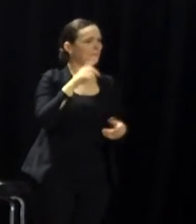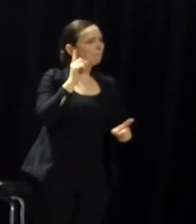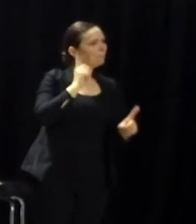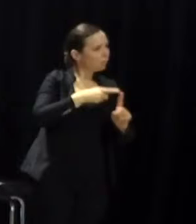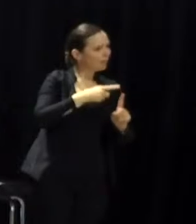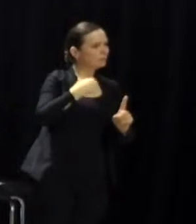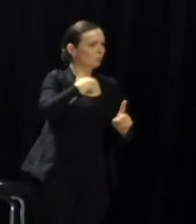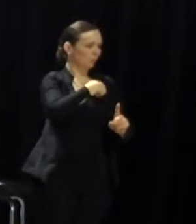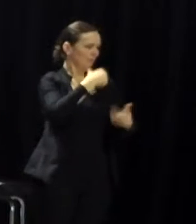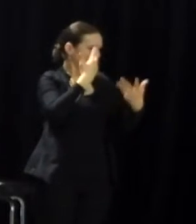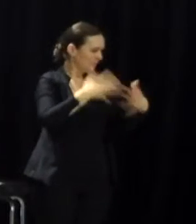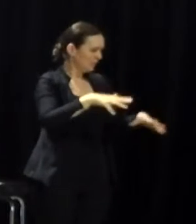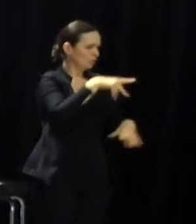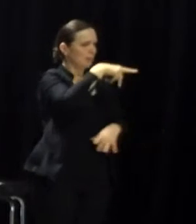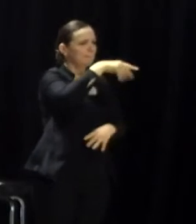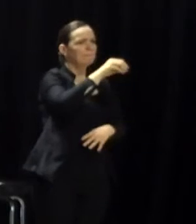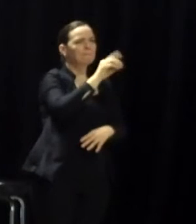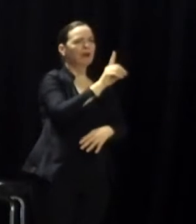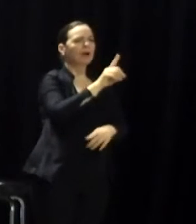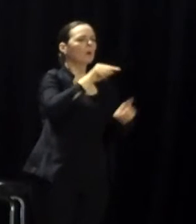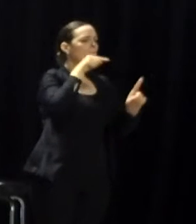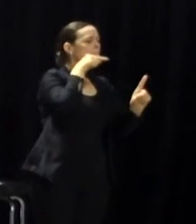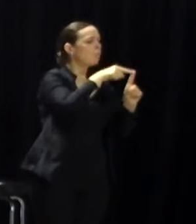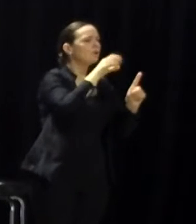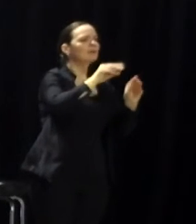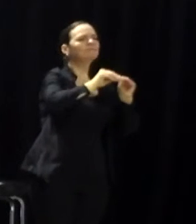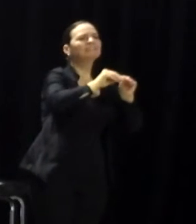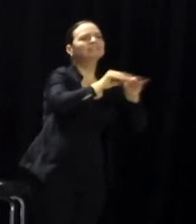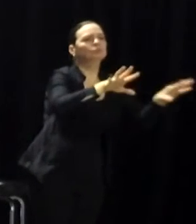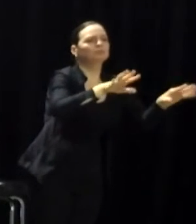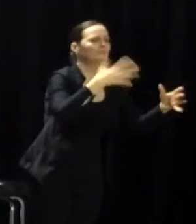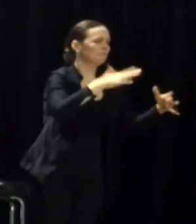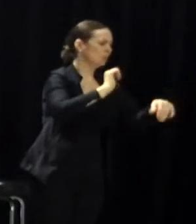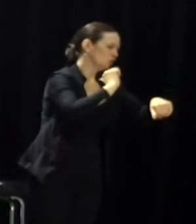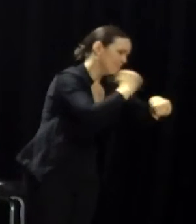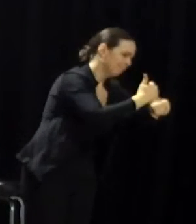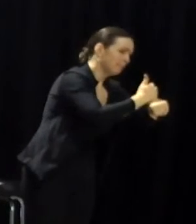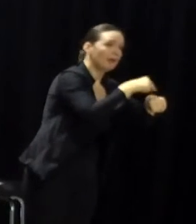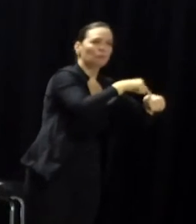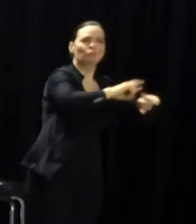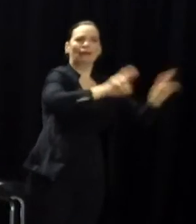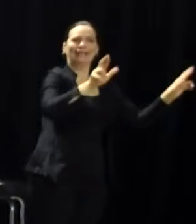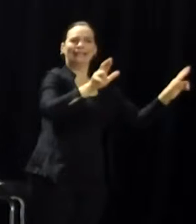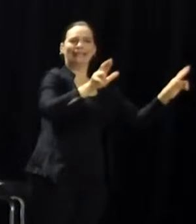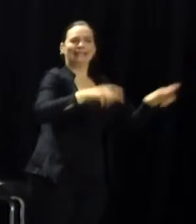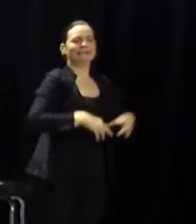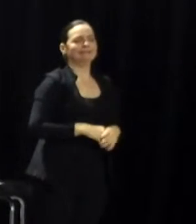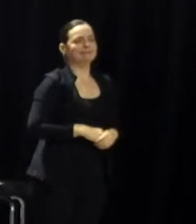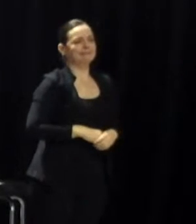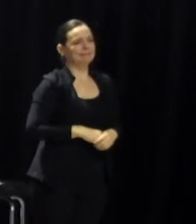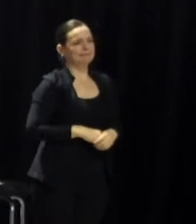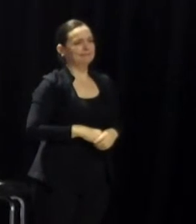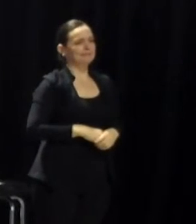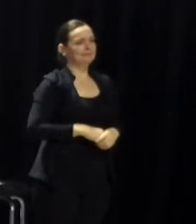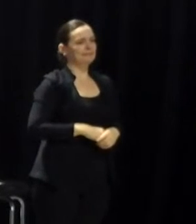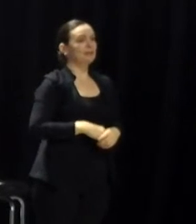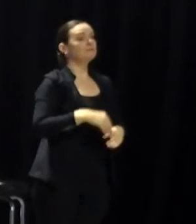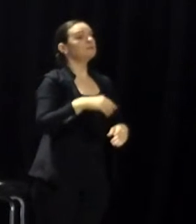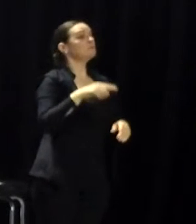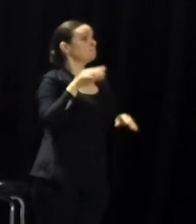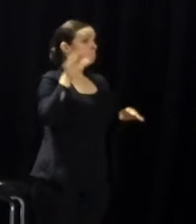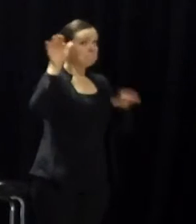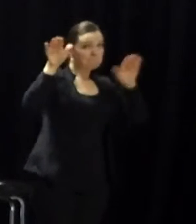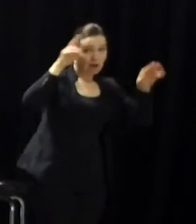else, and then we asked for 2 of the hospitals who